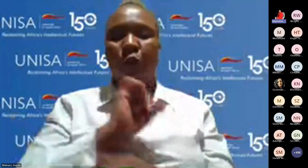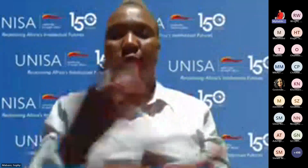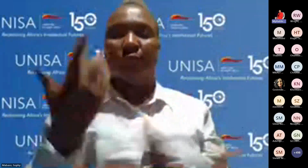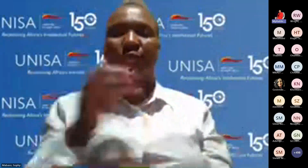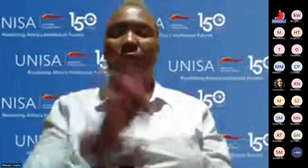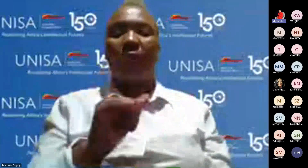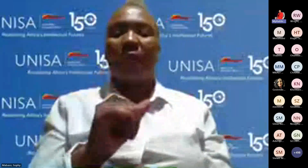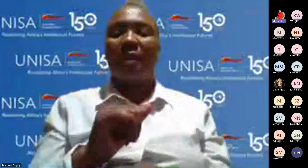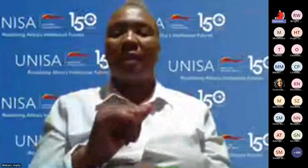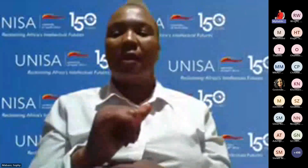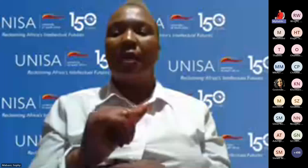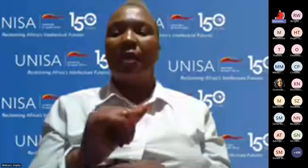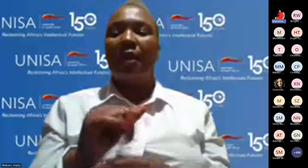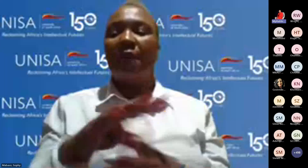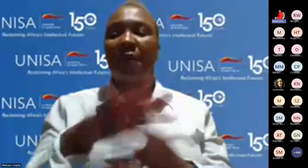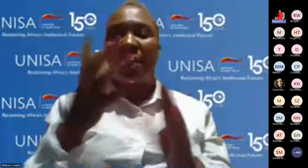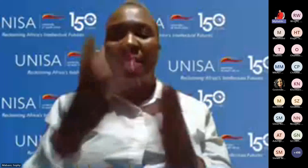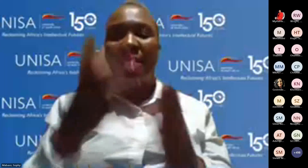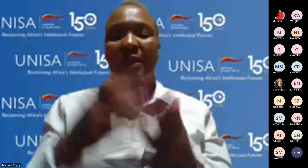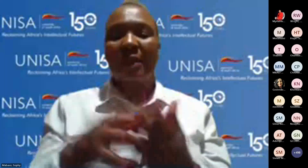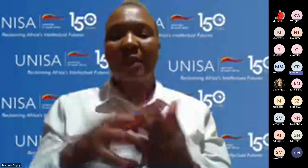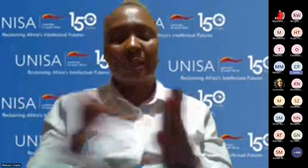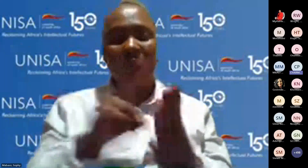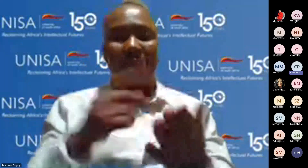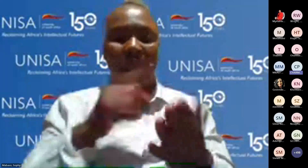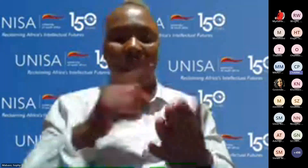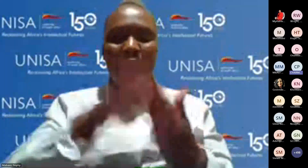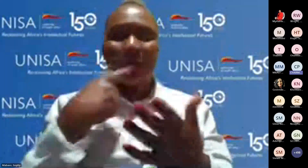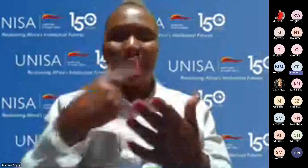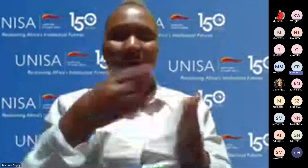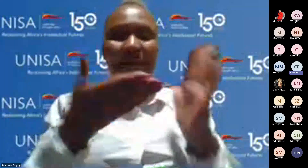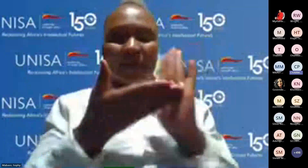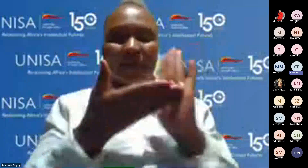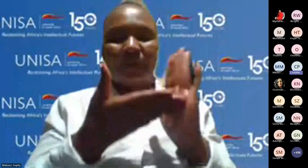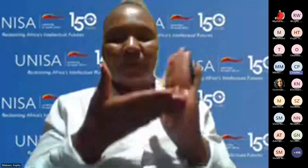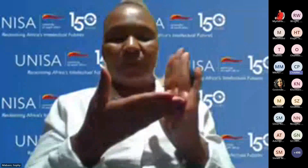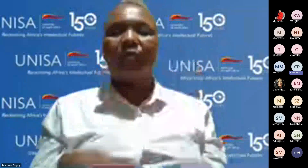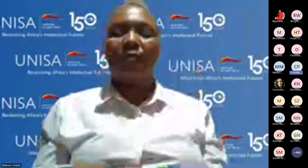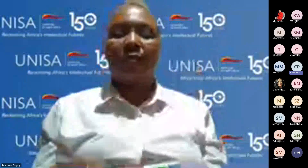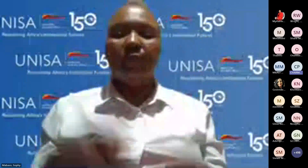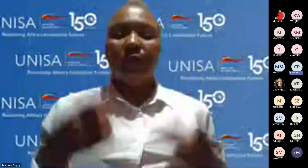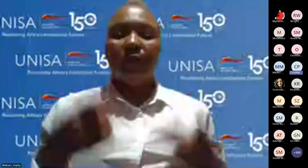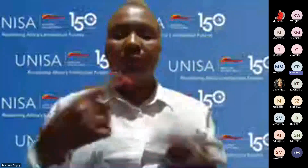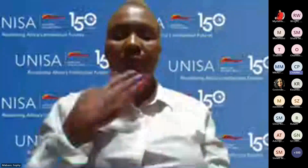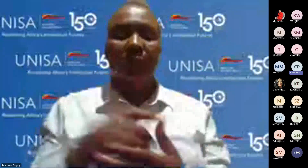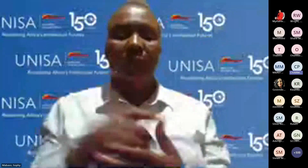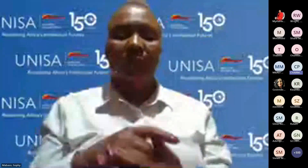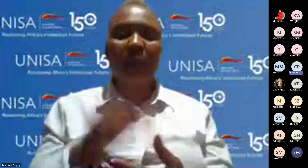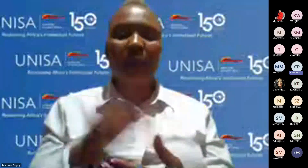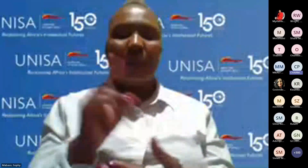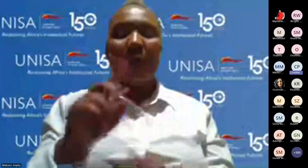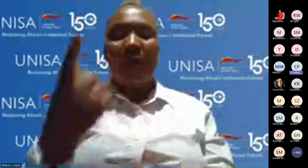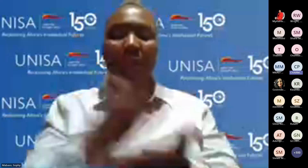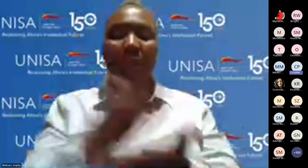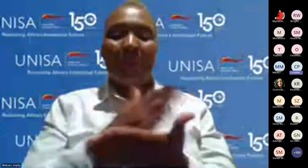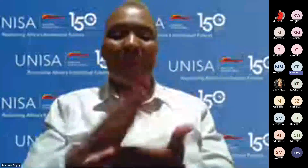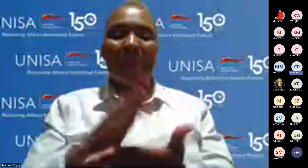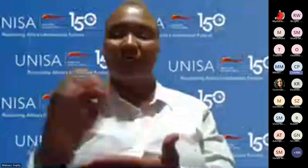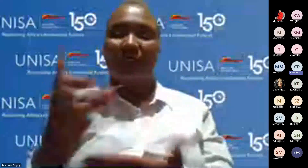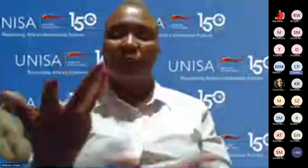out, they are visible. Thank you. But the other part that I was still asking